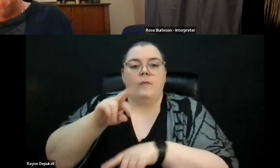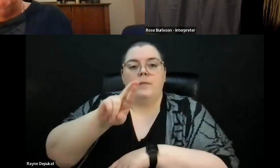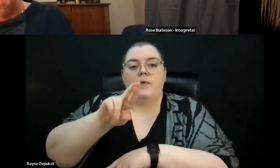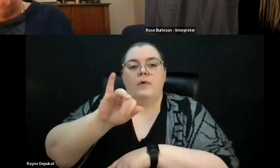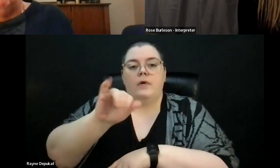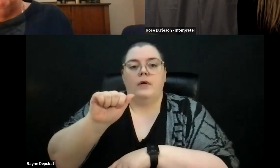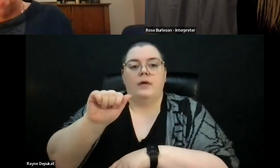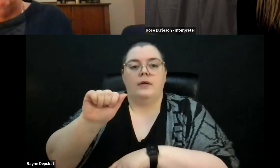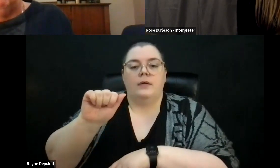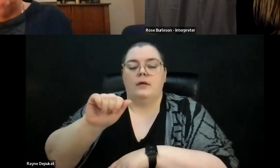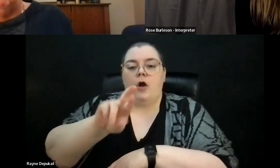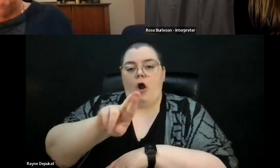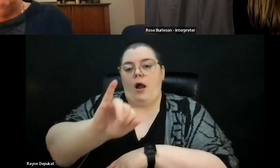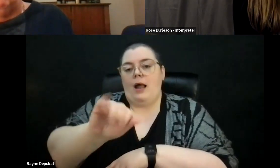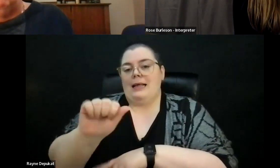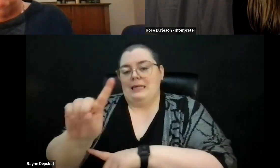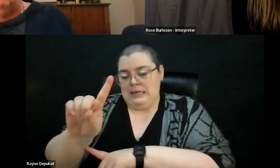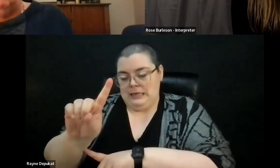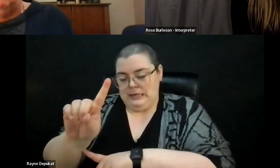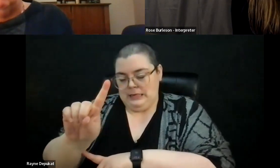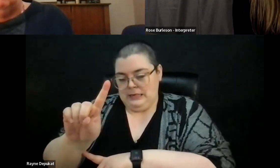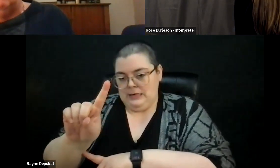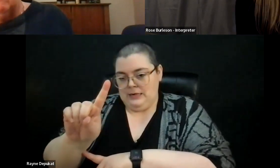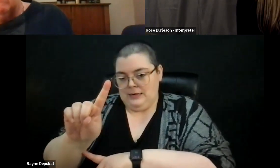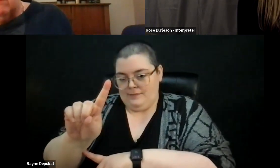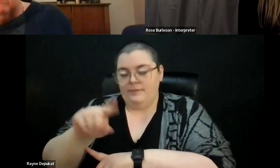They're sent from RIAD.